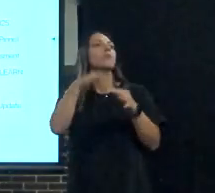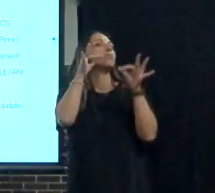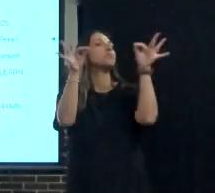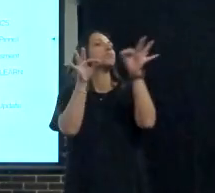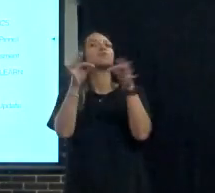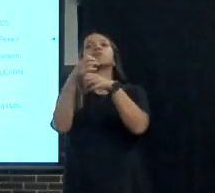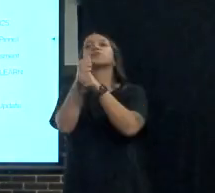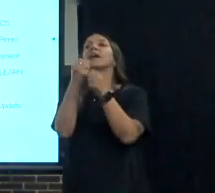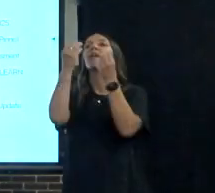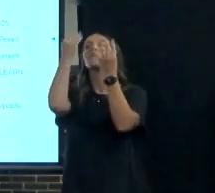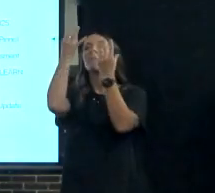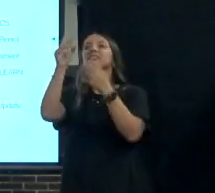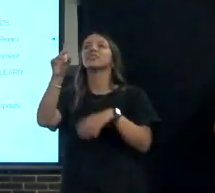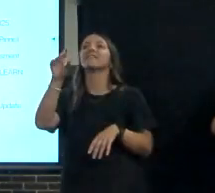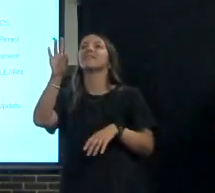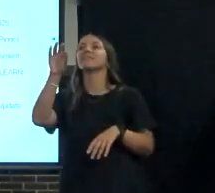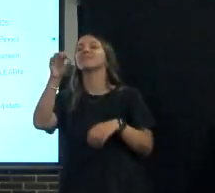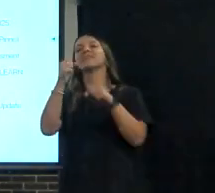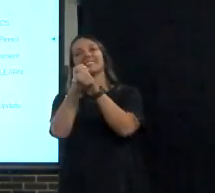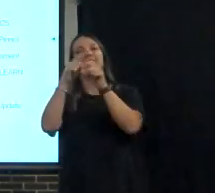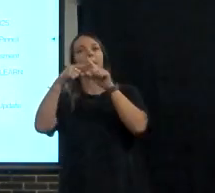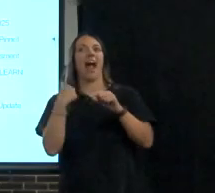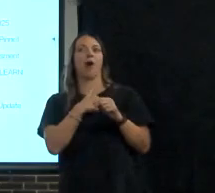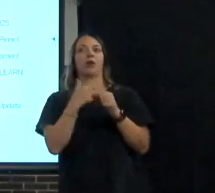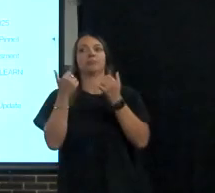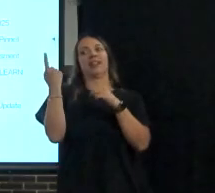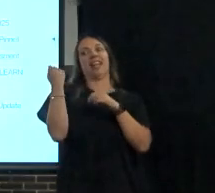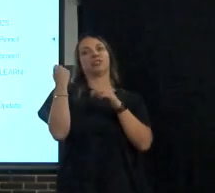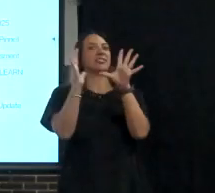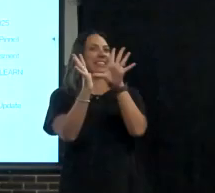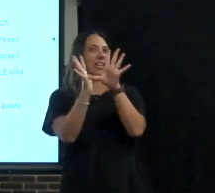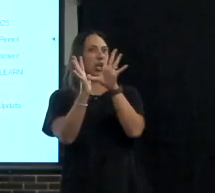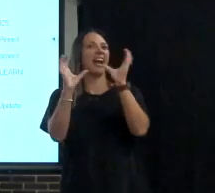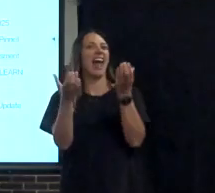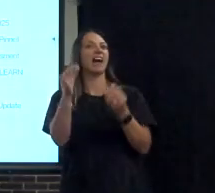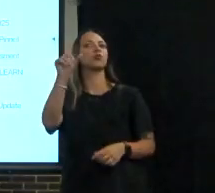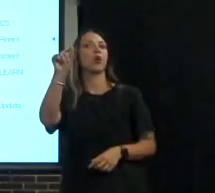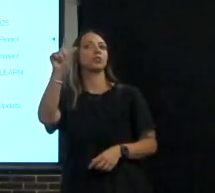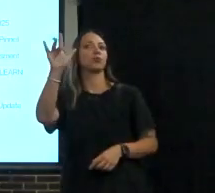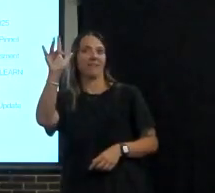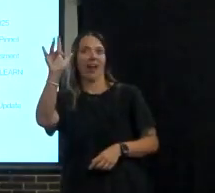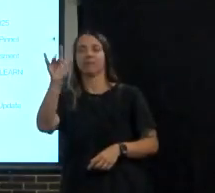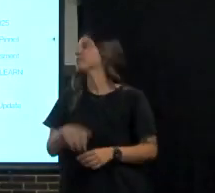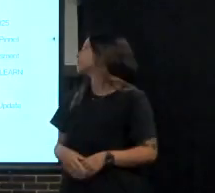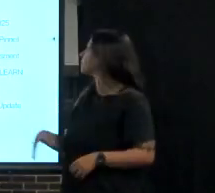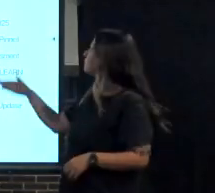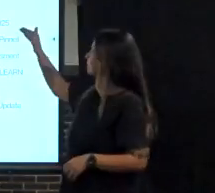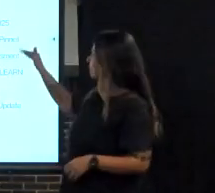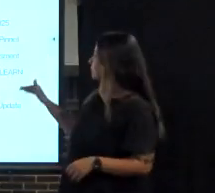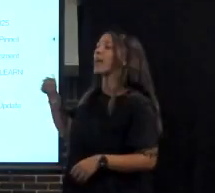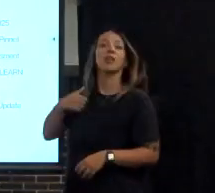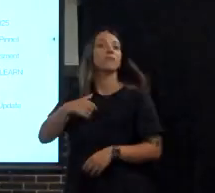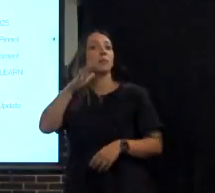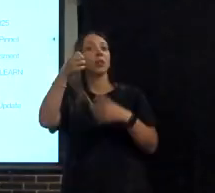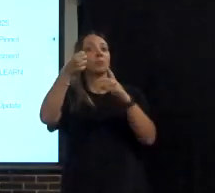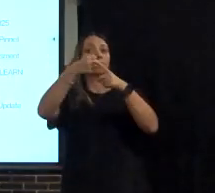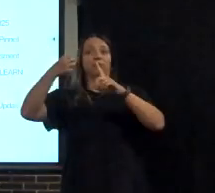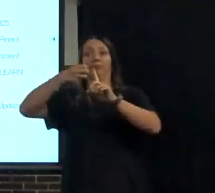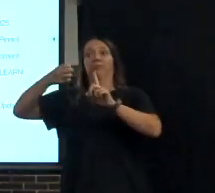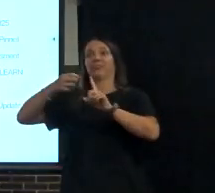First, we have an agenda. We're going to summarize some information and stats about our last year seniors, the graduates of